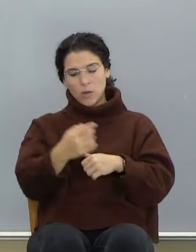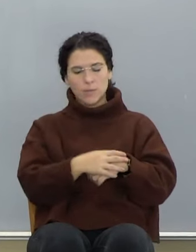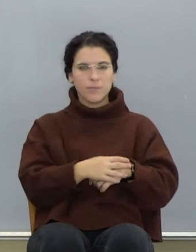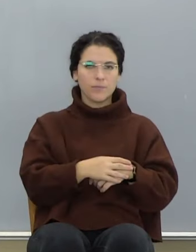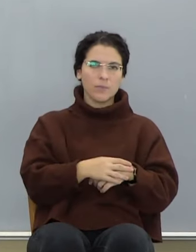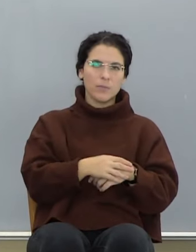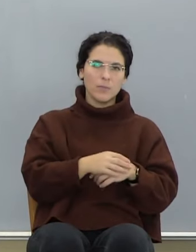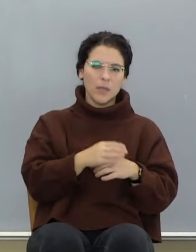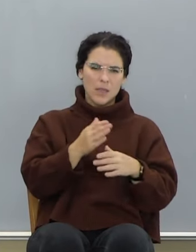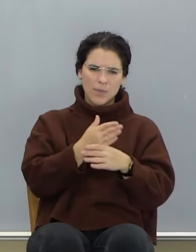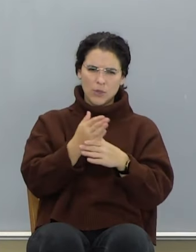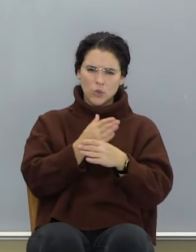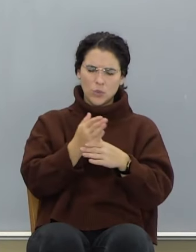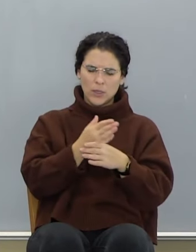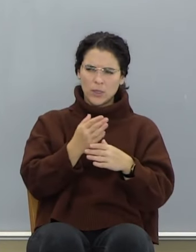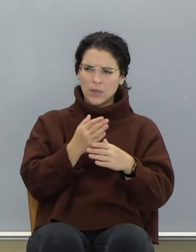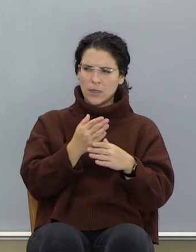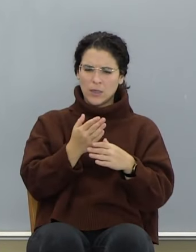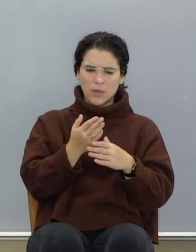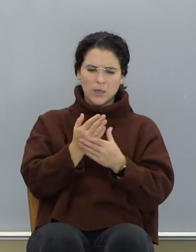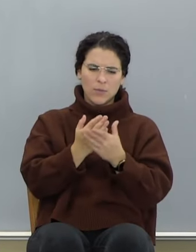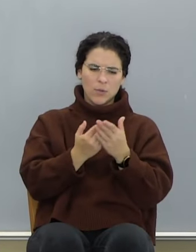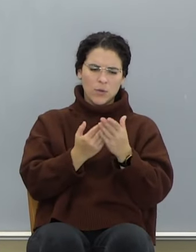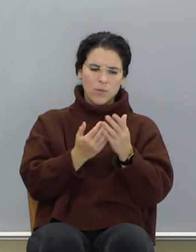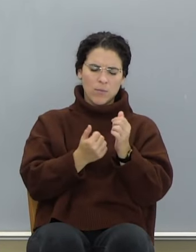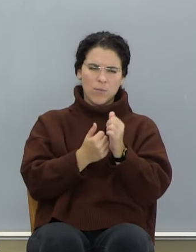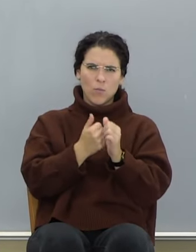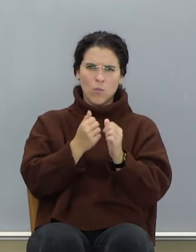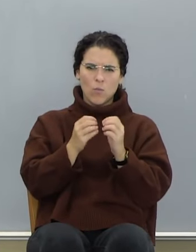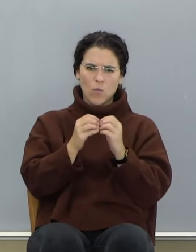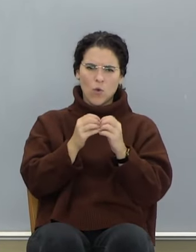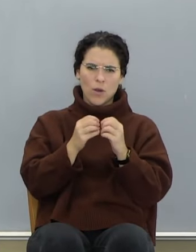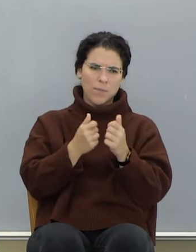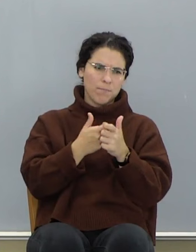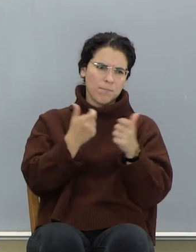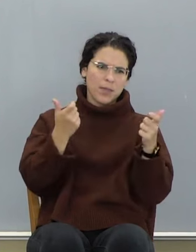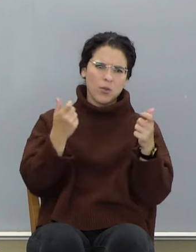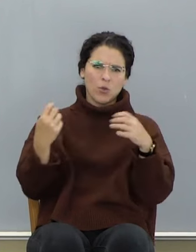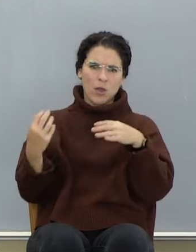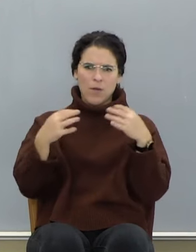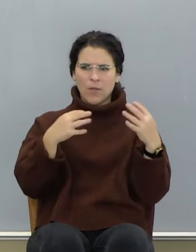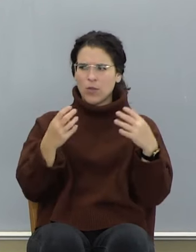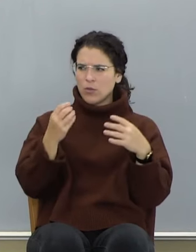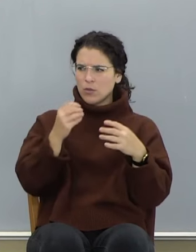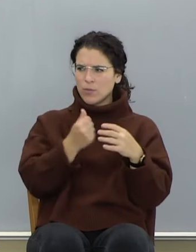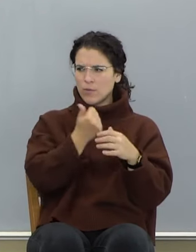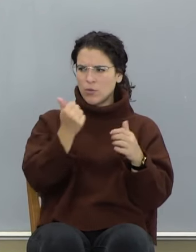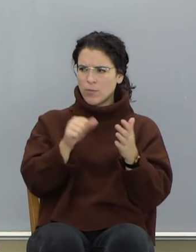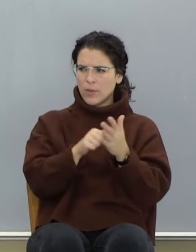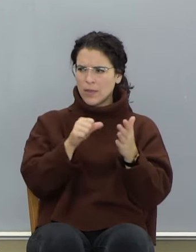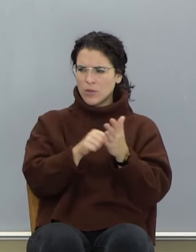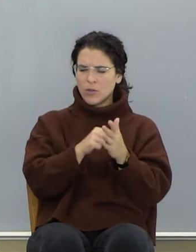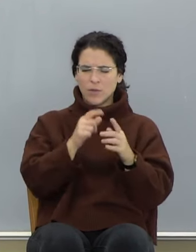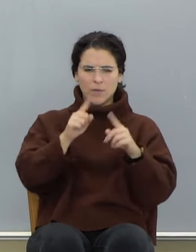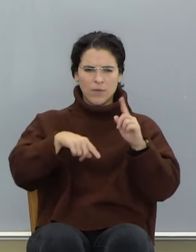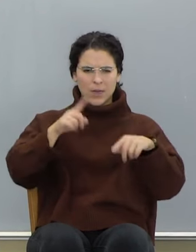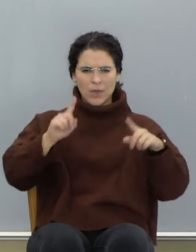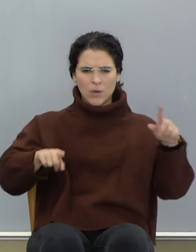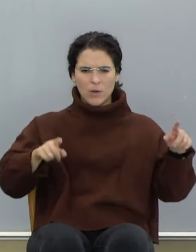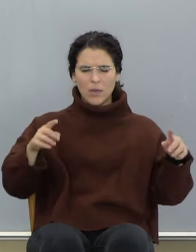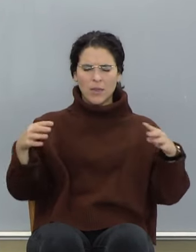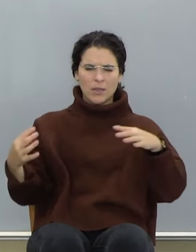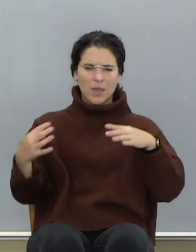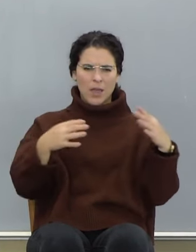in the interim, in between some of the more major conflicts, I mean, there's a couple of pages here of the various conflicts